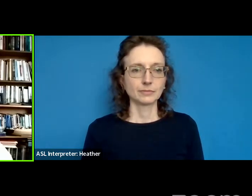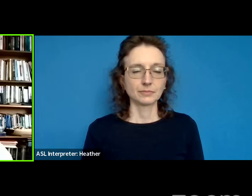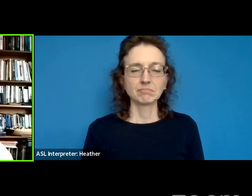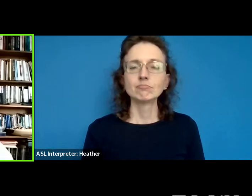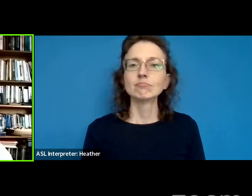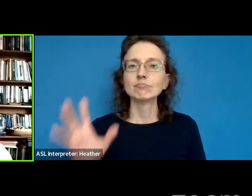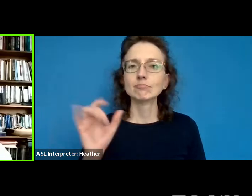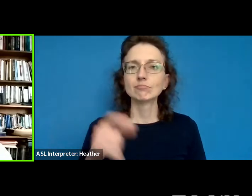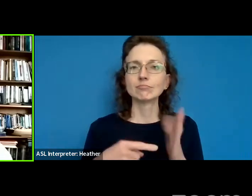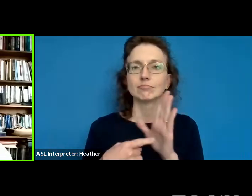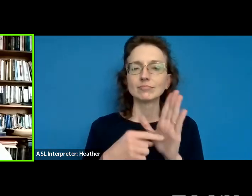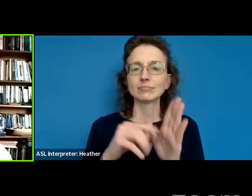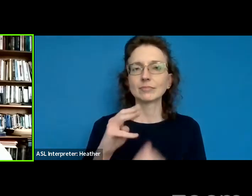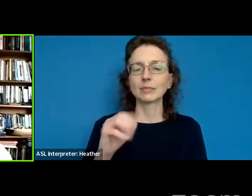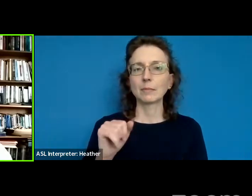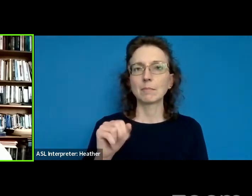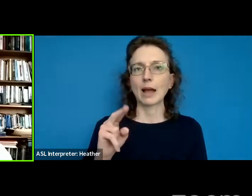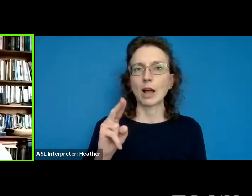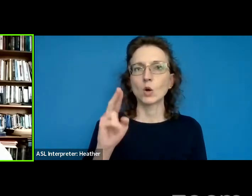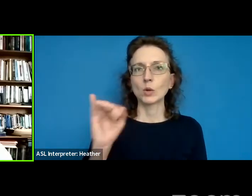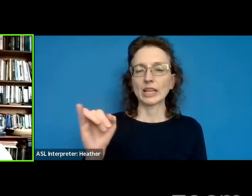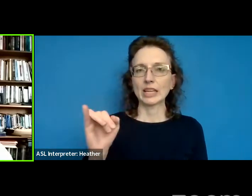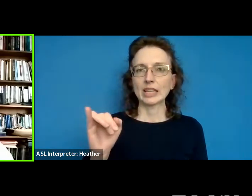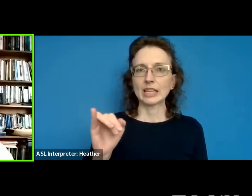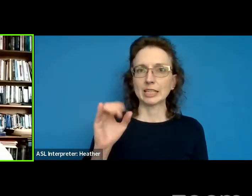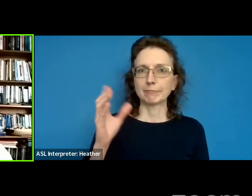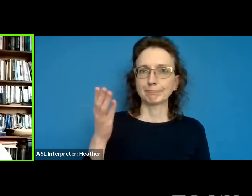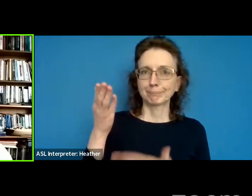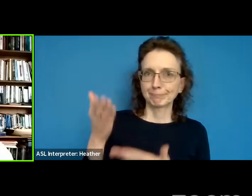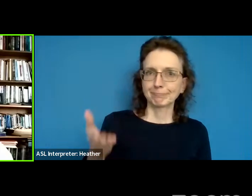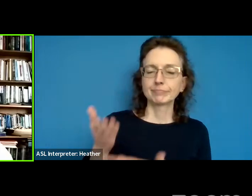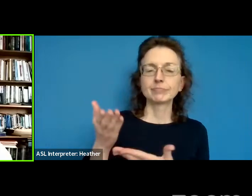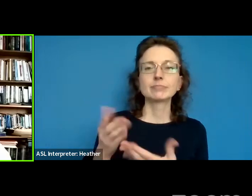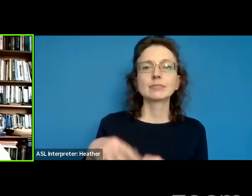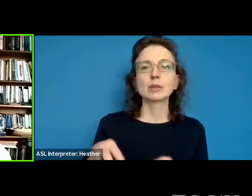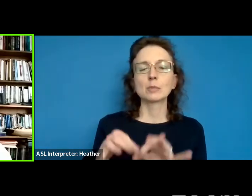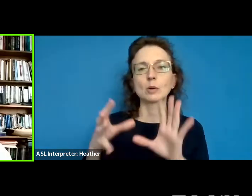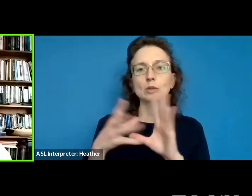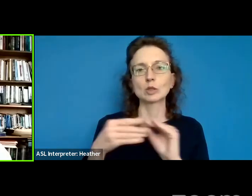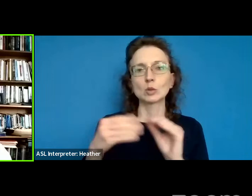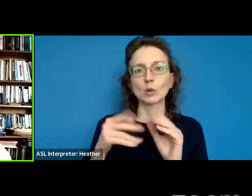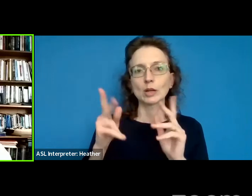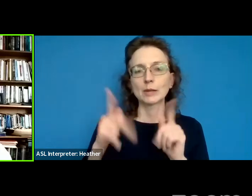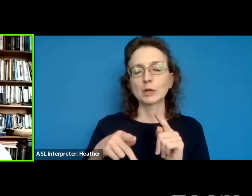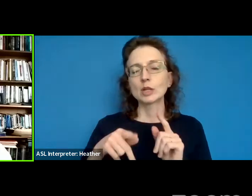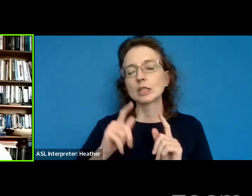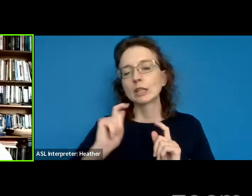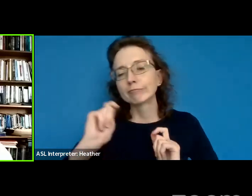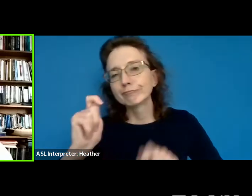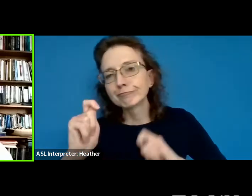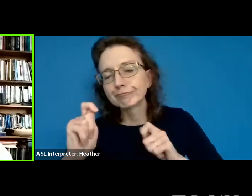a representation of Maui, this important story about the person who went out to do fishing